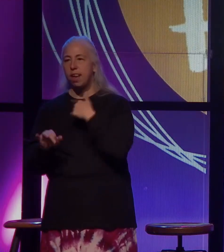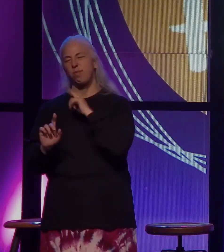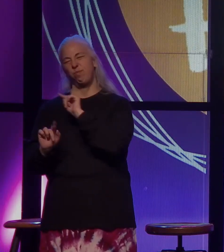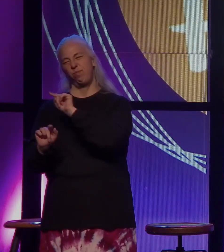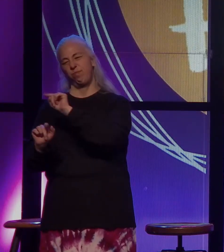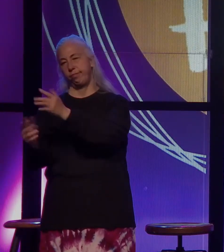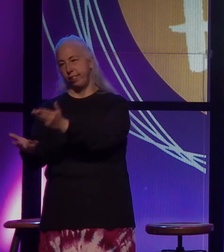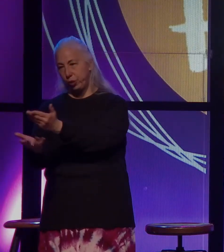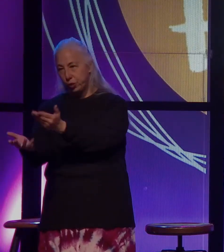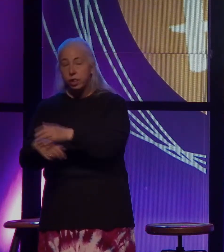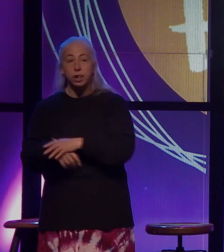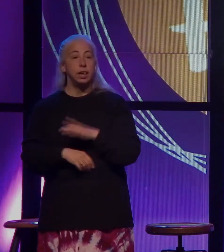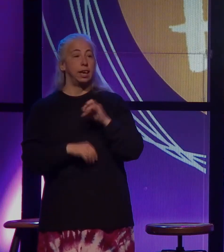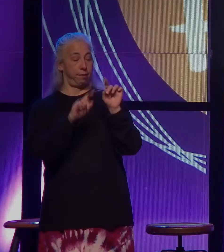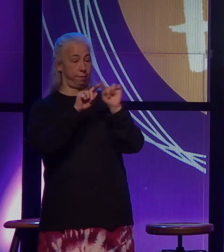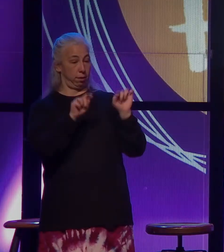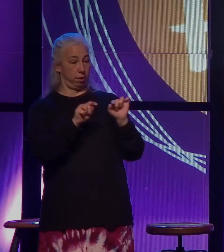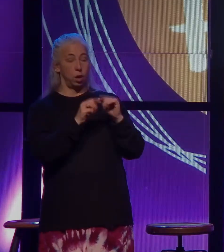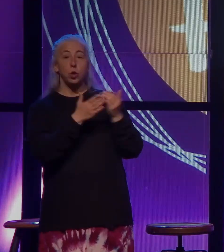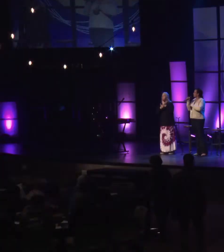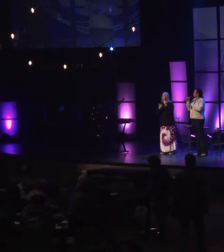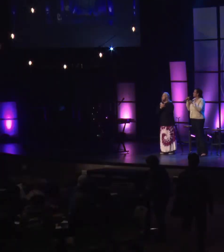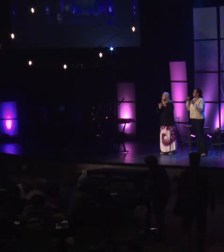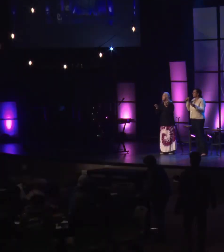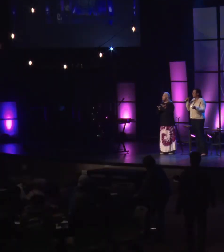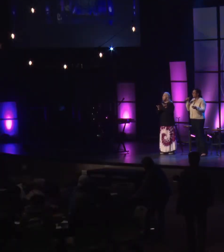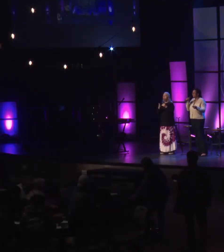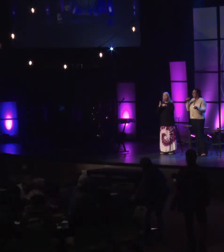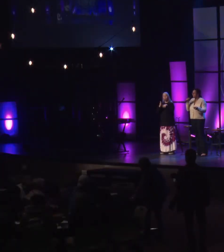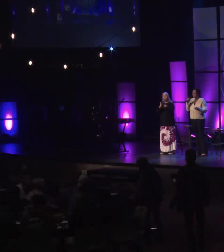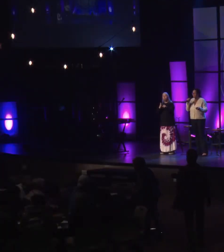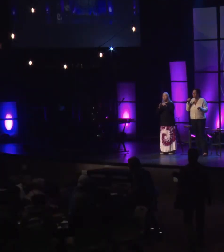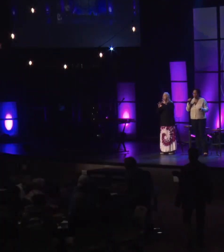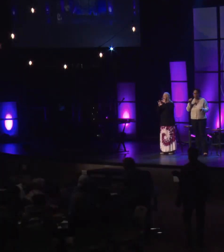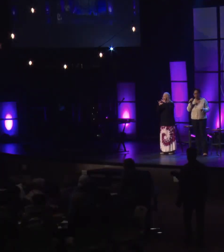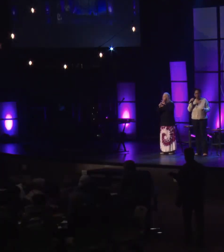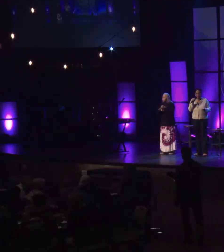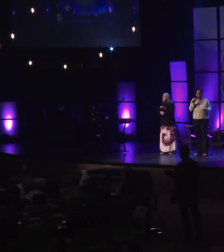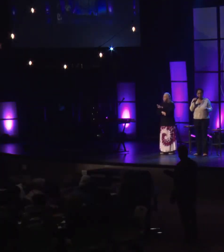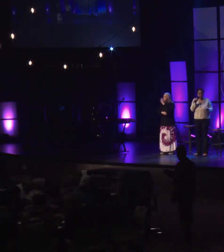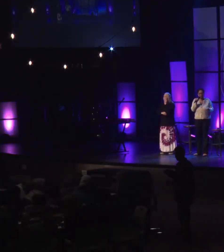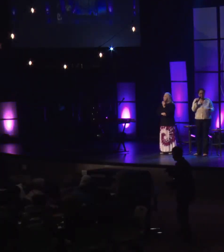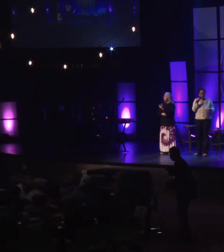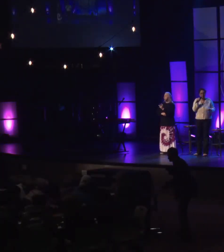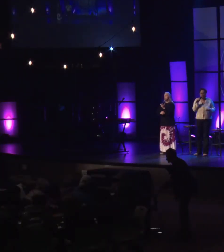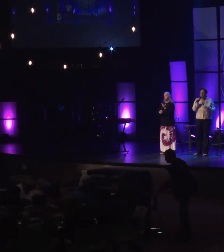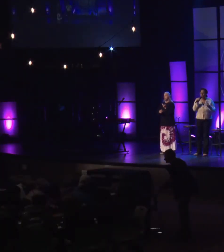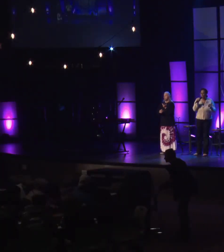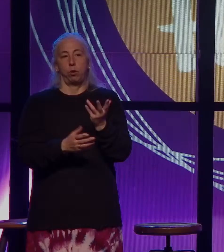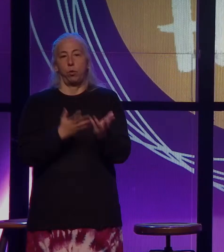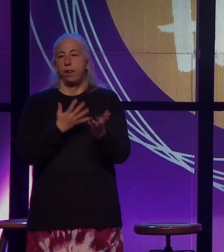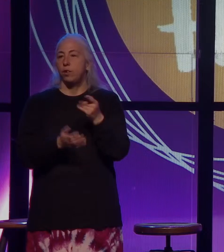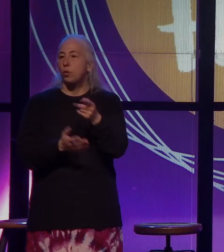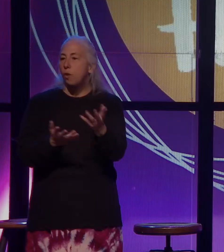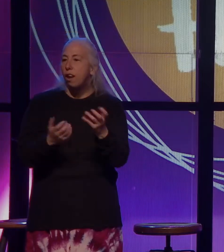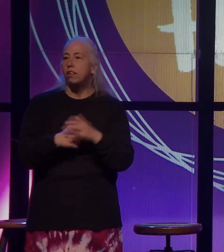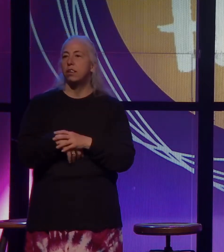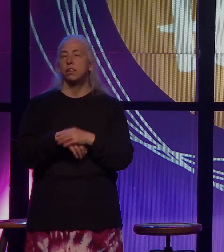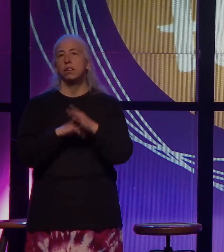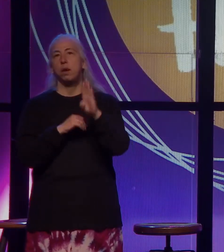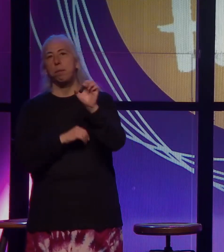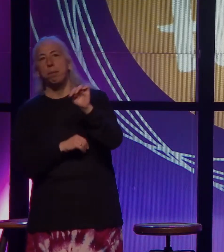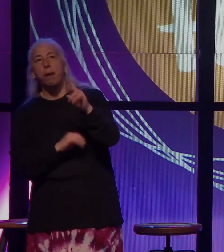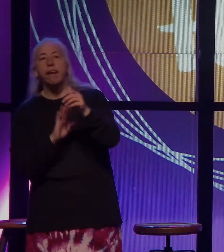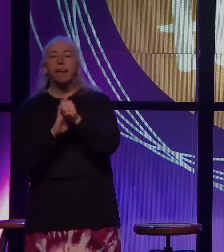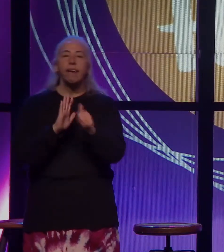here, check that box new here and fill out as much information as you feel comfortable sharing. Bank account